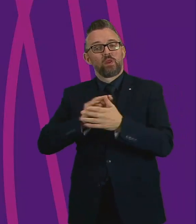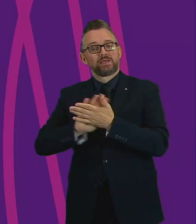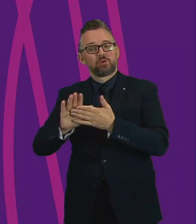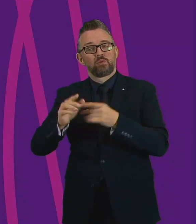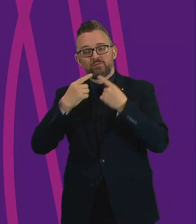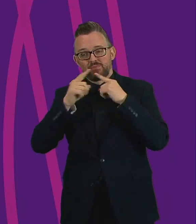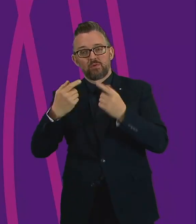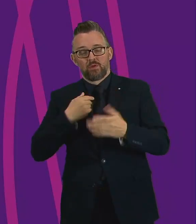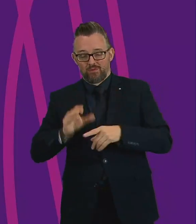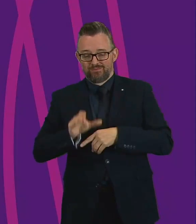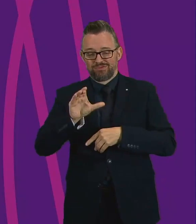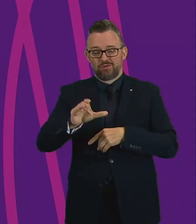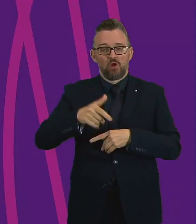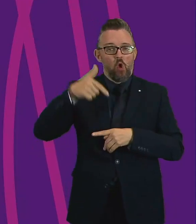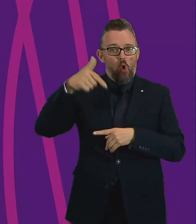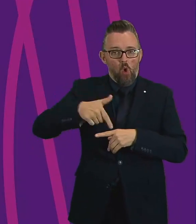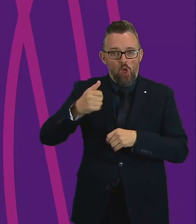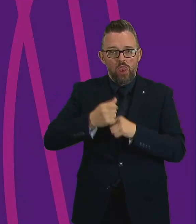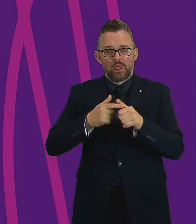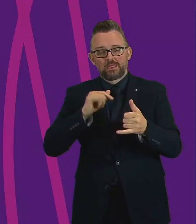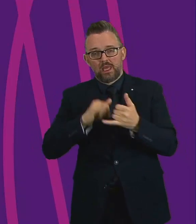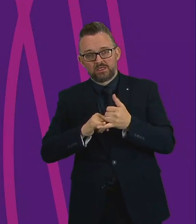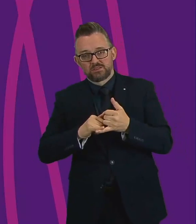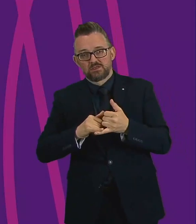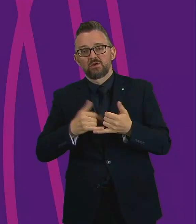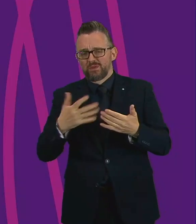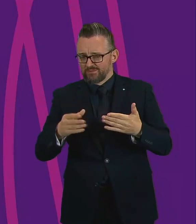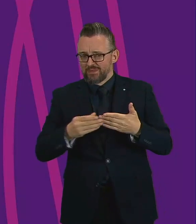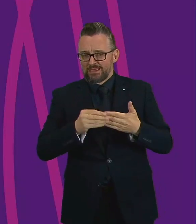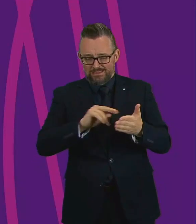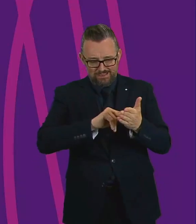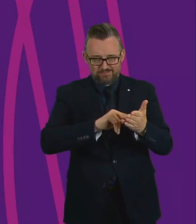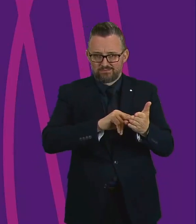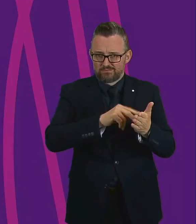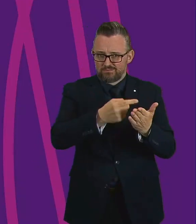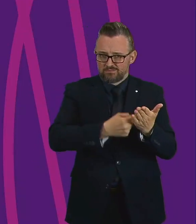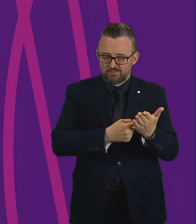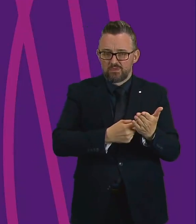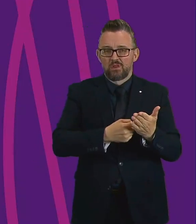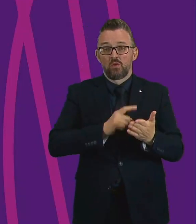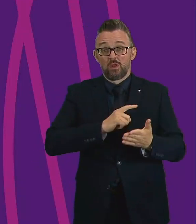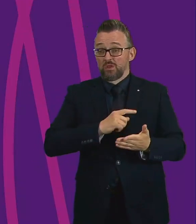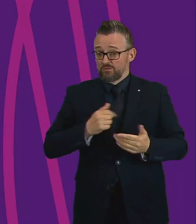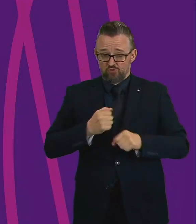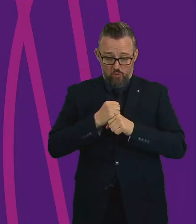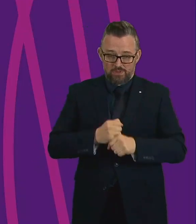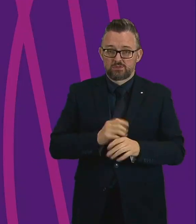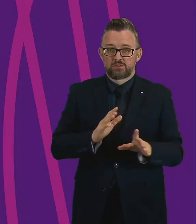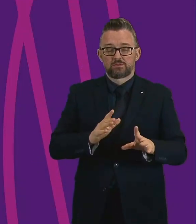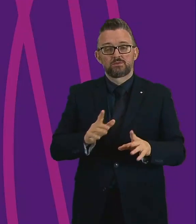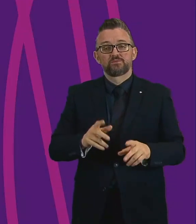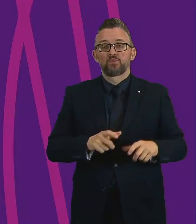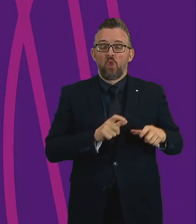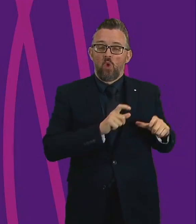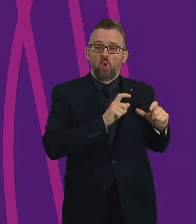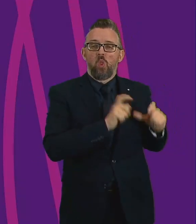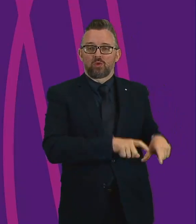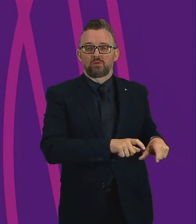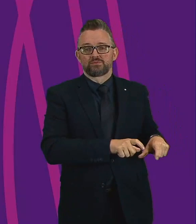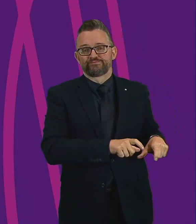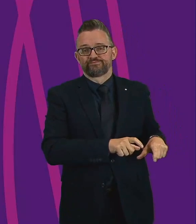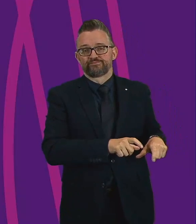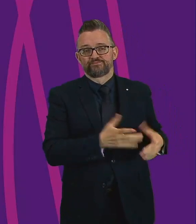and gas. We've published guidance and offered certainty. We are committed to investing. The lockdown has impacted